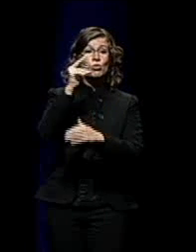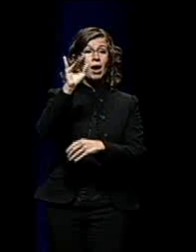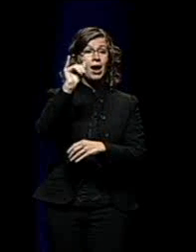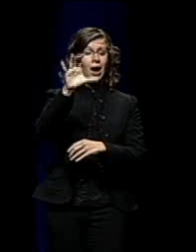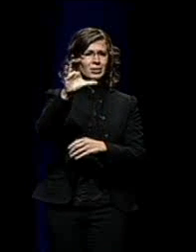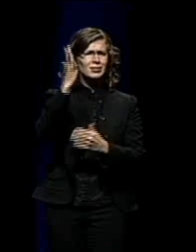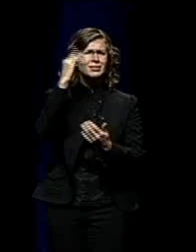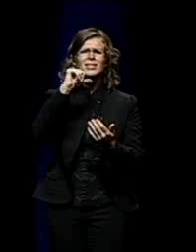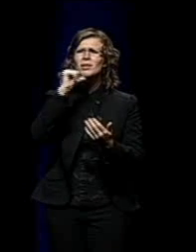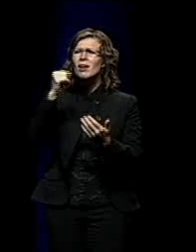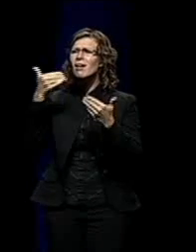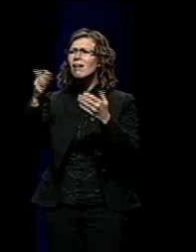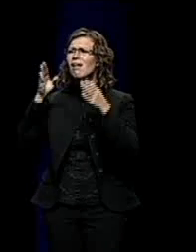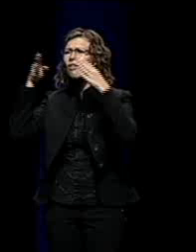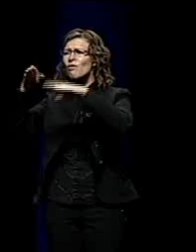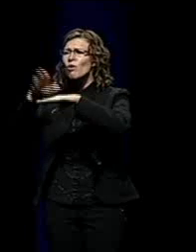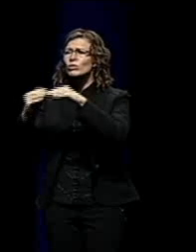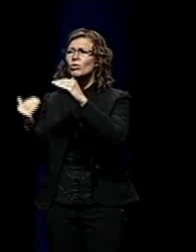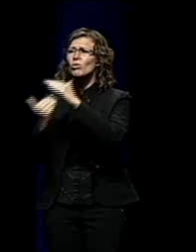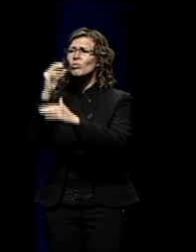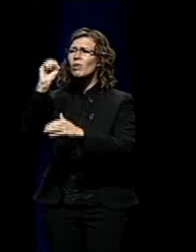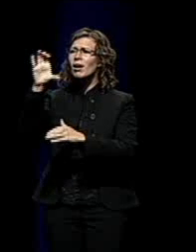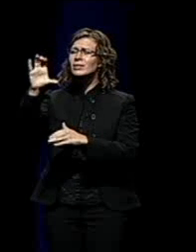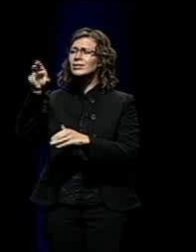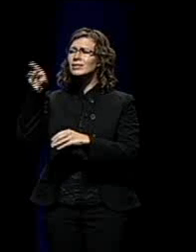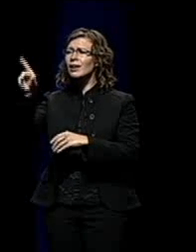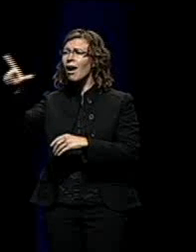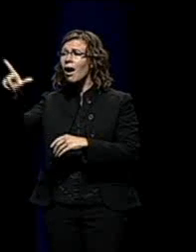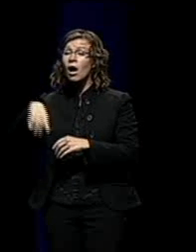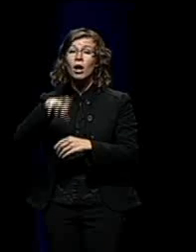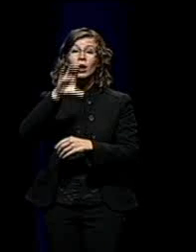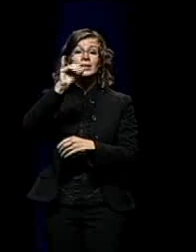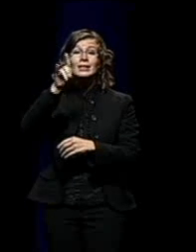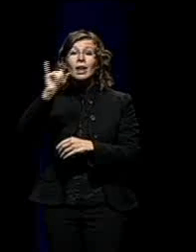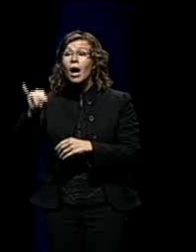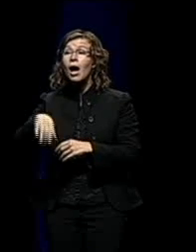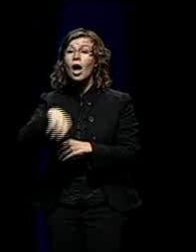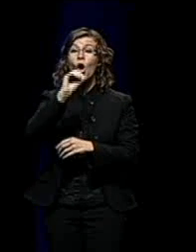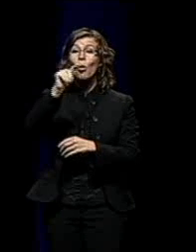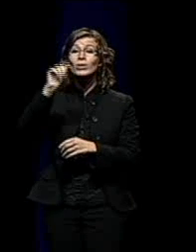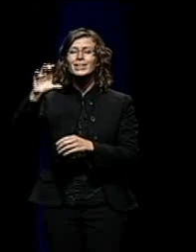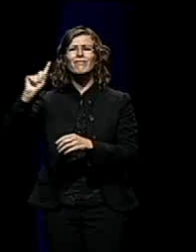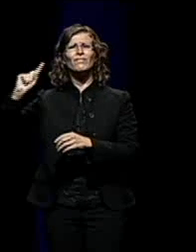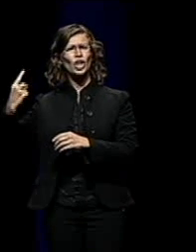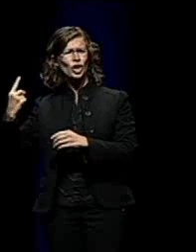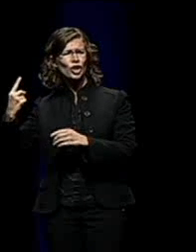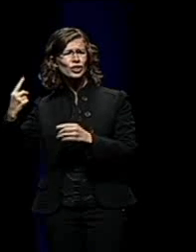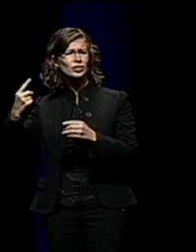new SCL and CDI and OTC first?